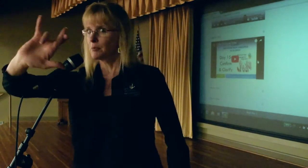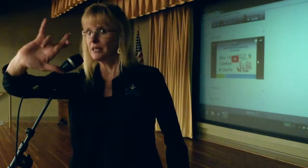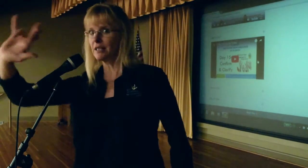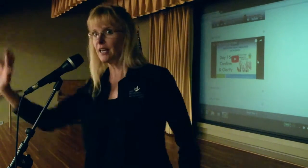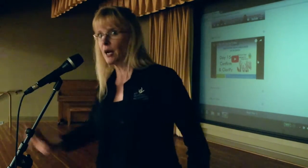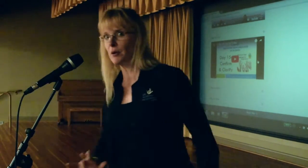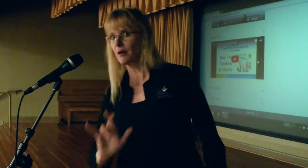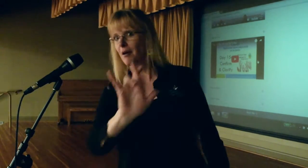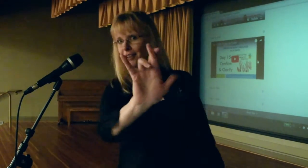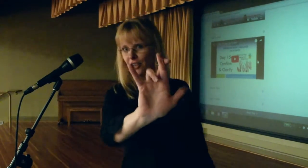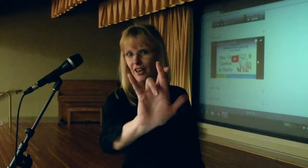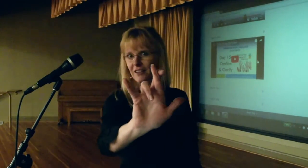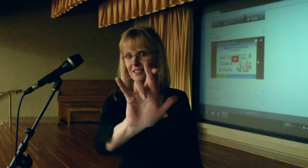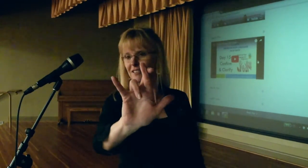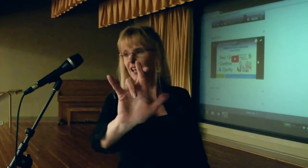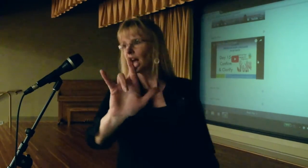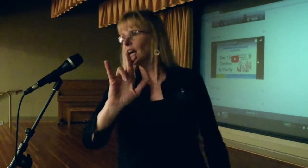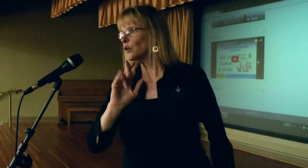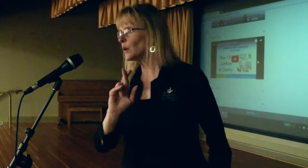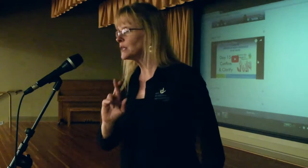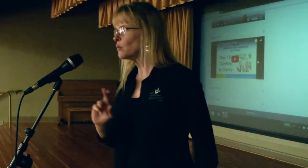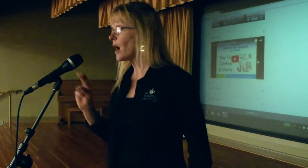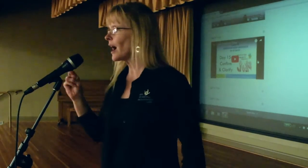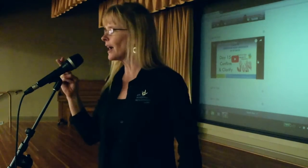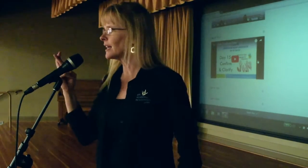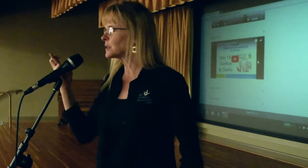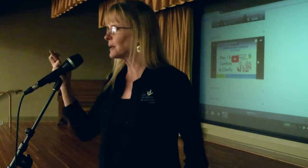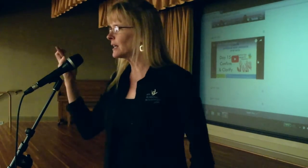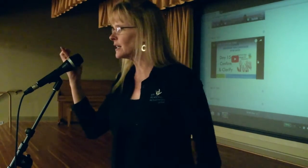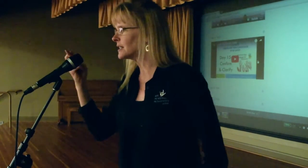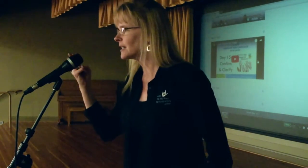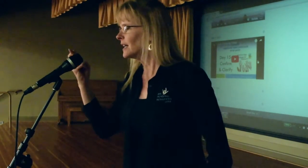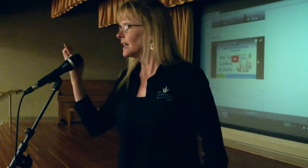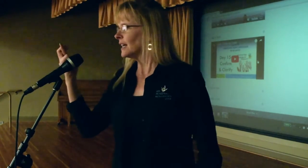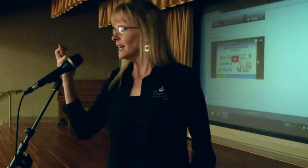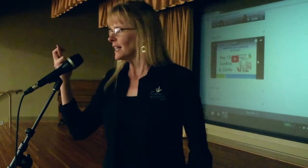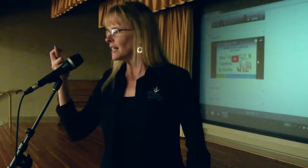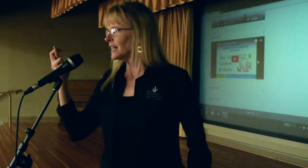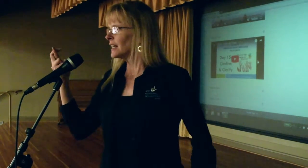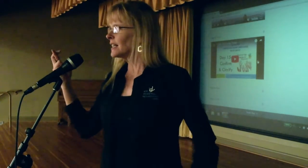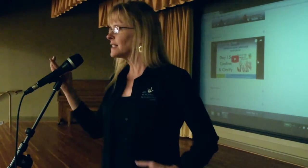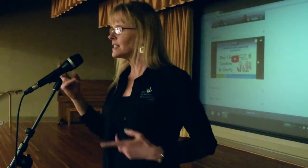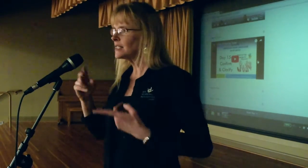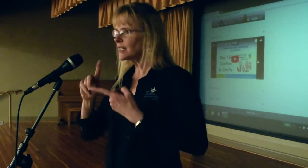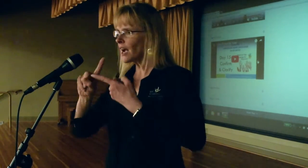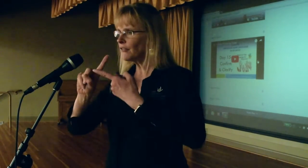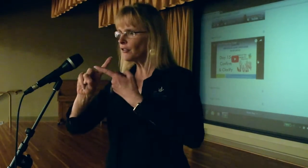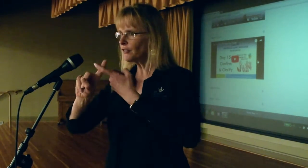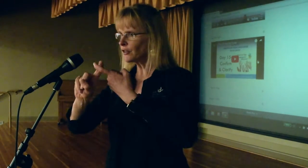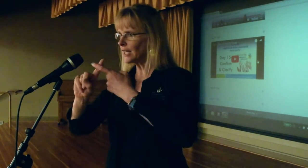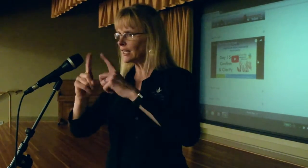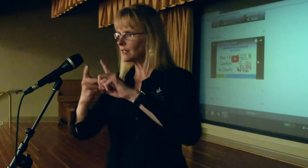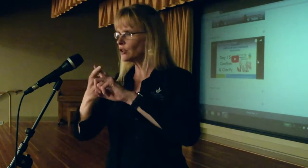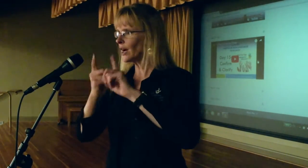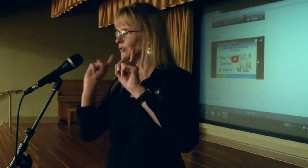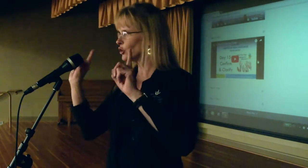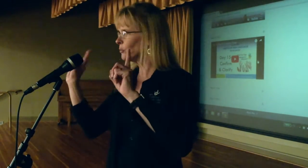put it in the camera. Yes. The reason why is because this is a sign for friend. You have 2